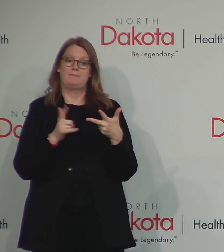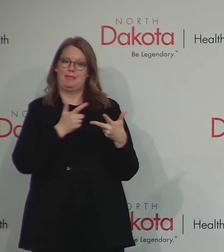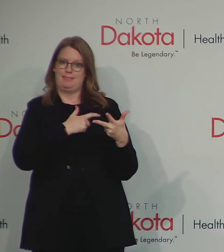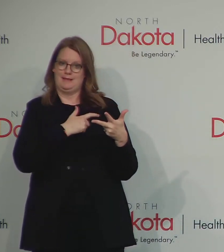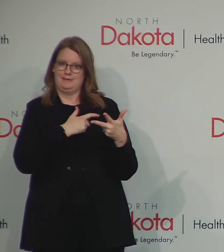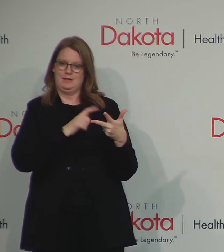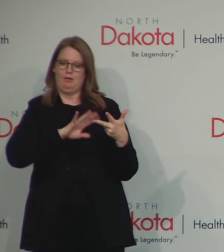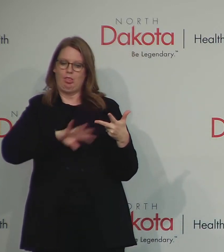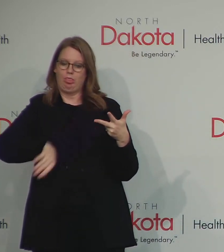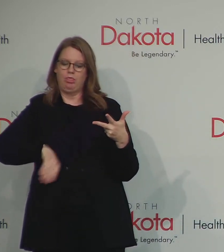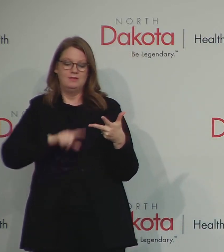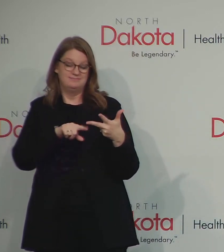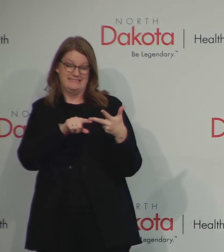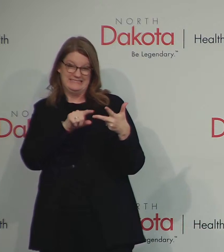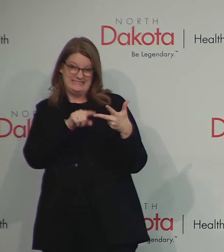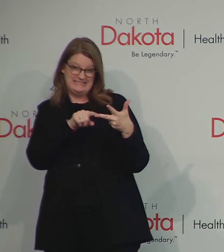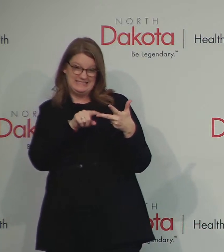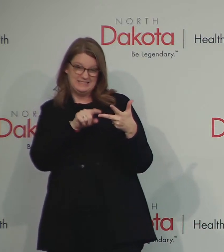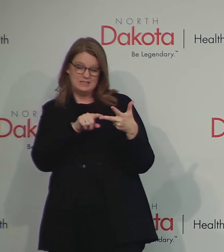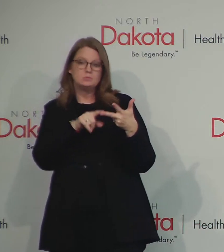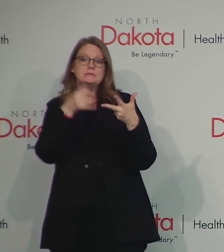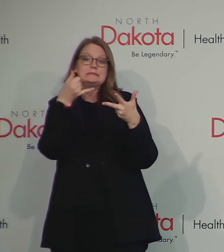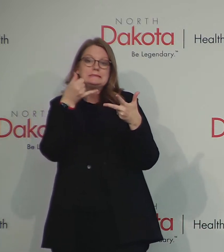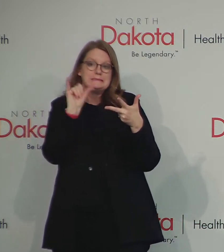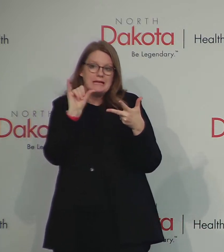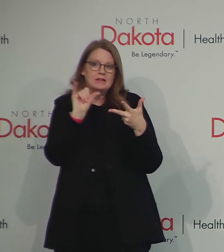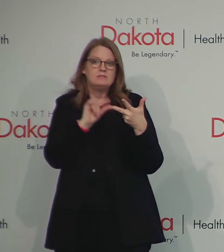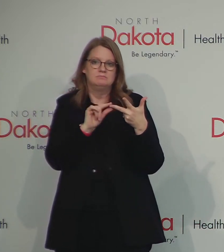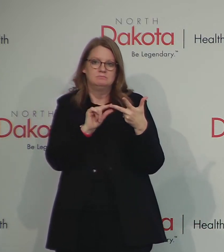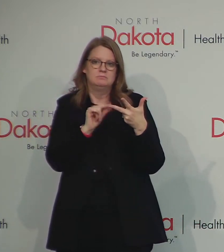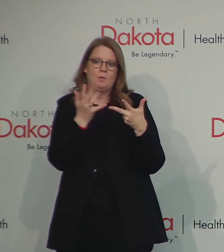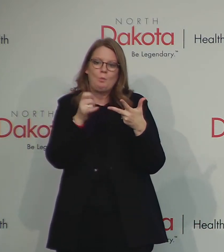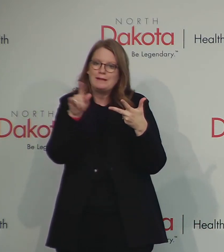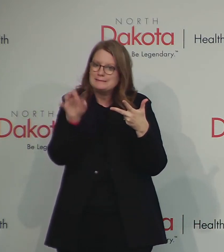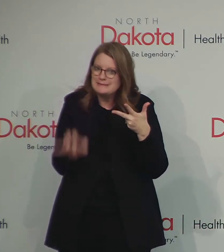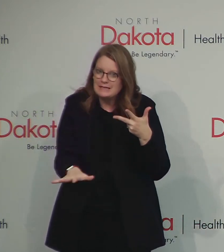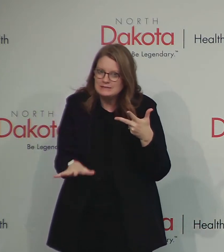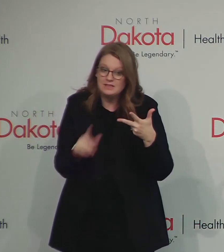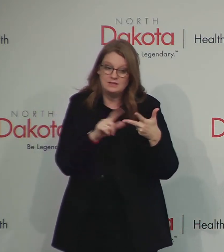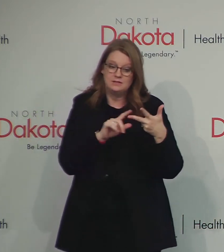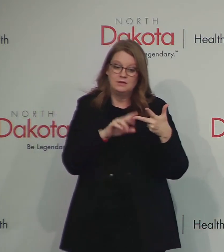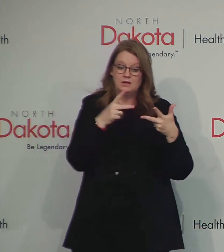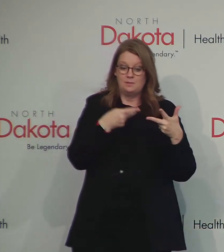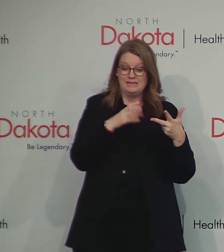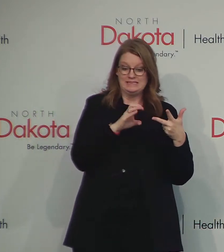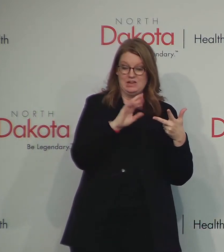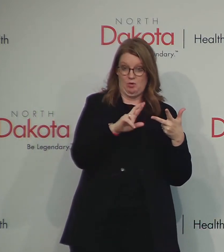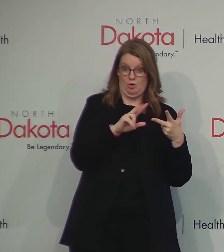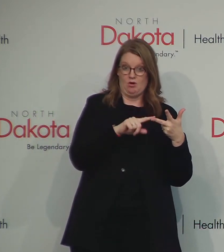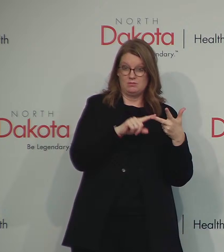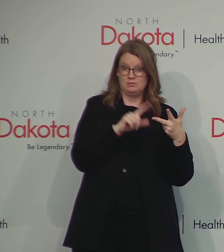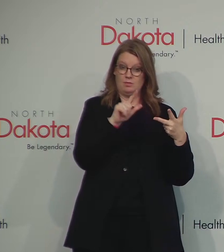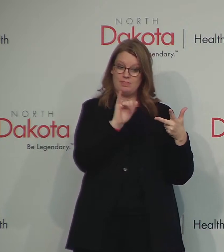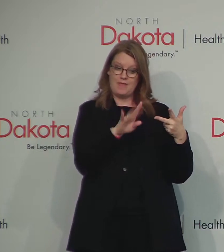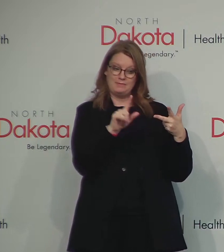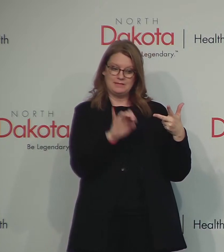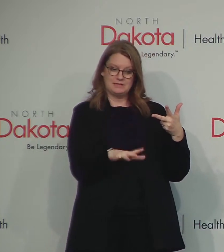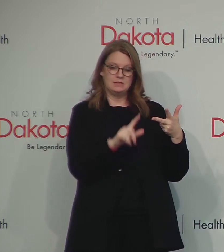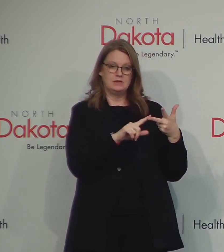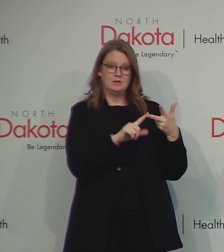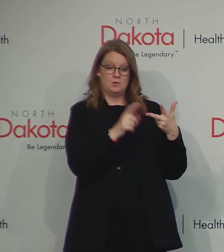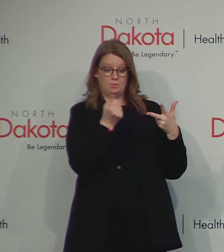is making sure that we continue to drive a high degree of testing, moving from the PCR lab testing with